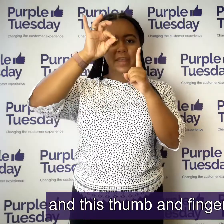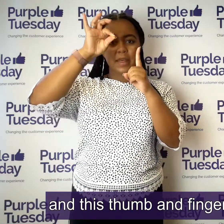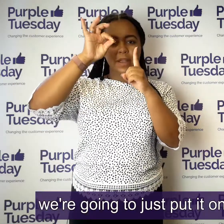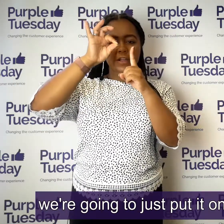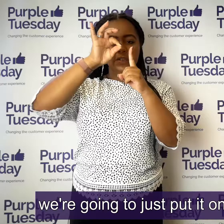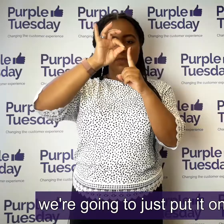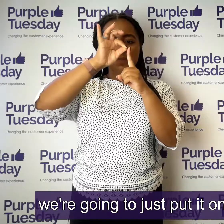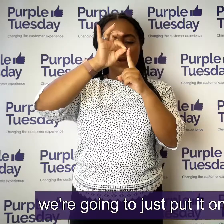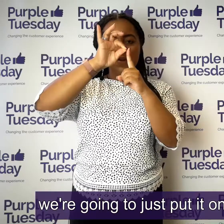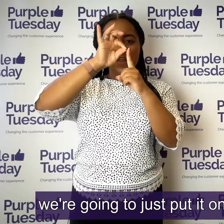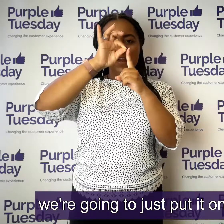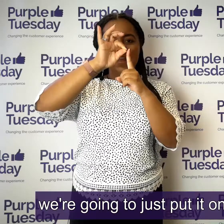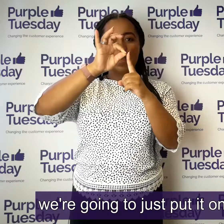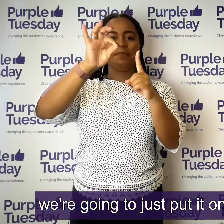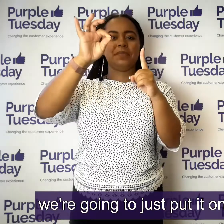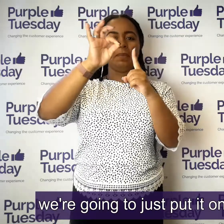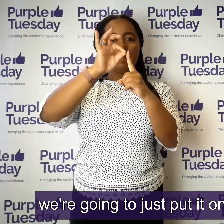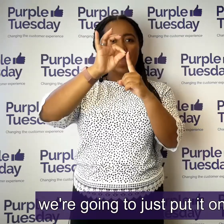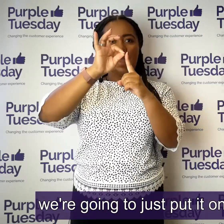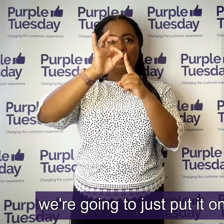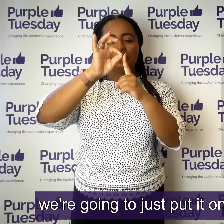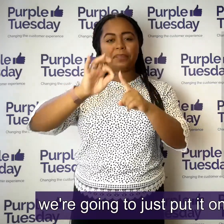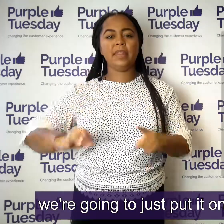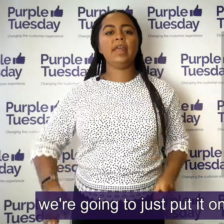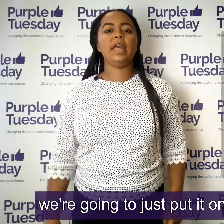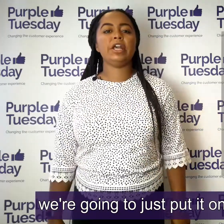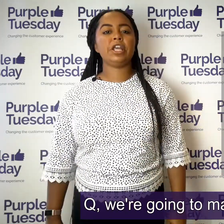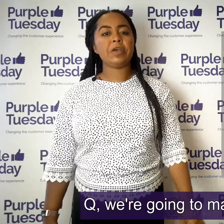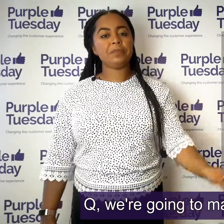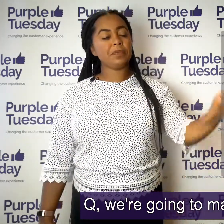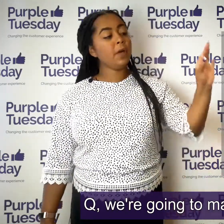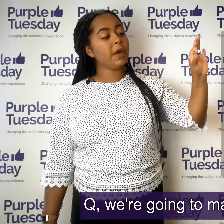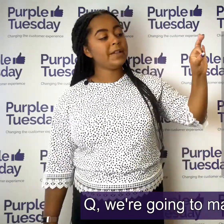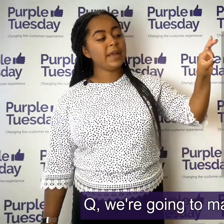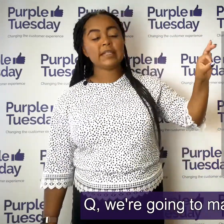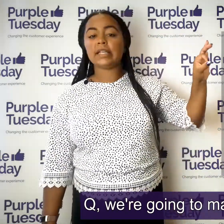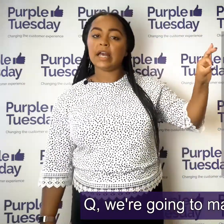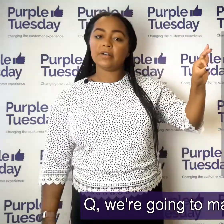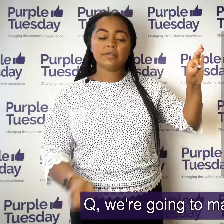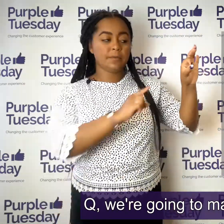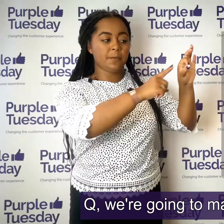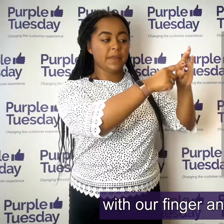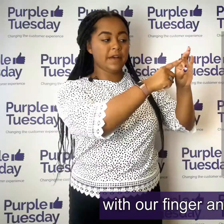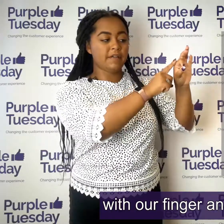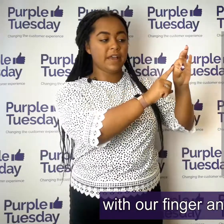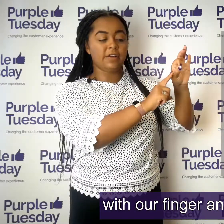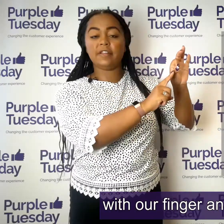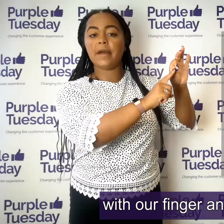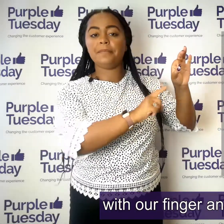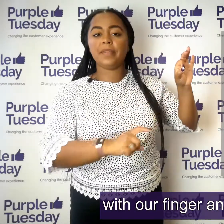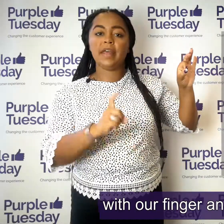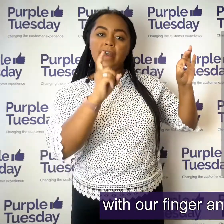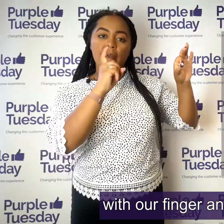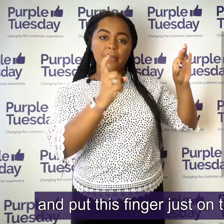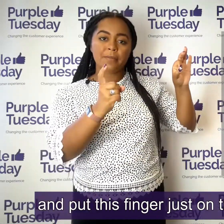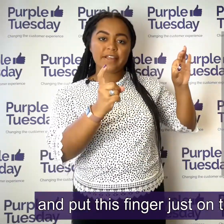We're going to just put it on the end there, P. Q, we're going to make a circle with our finger and thumb and put this